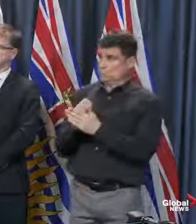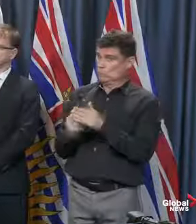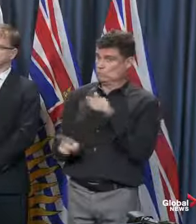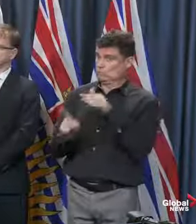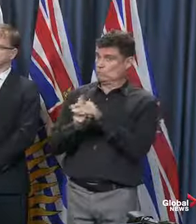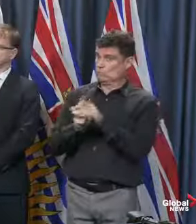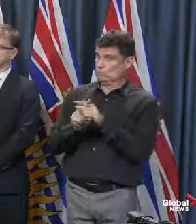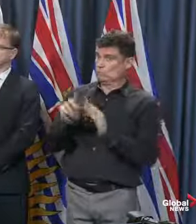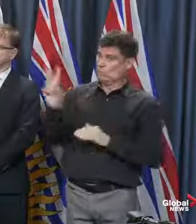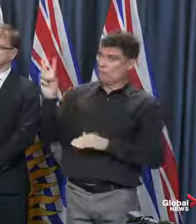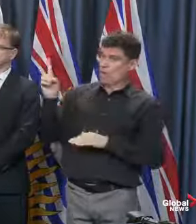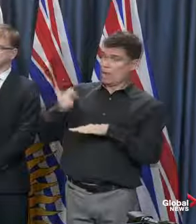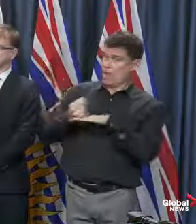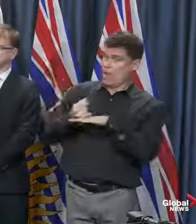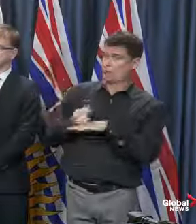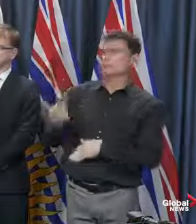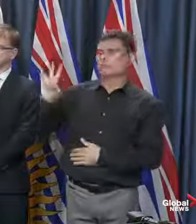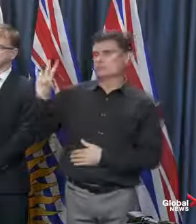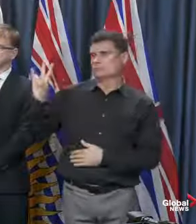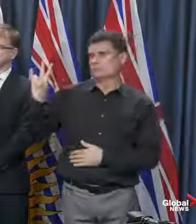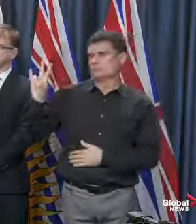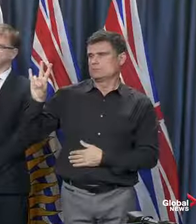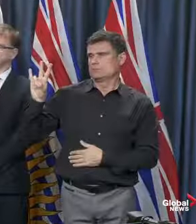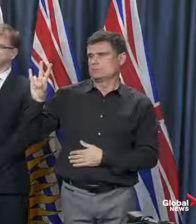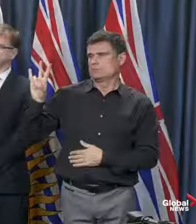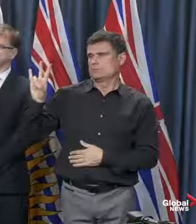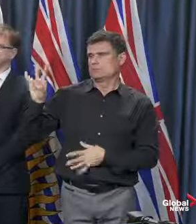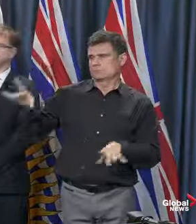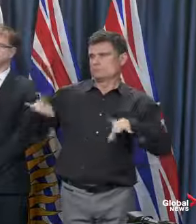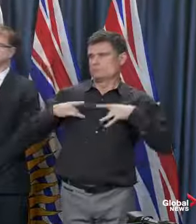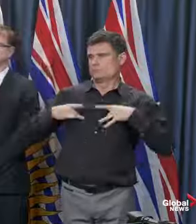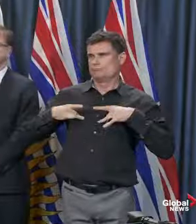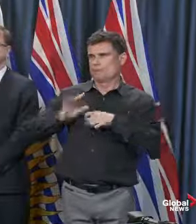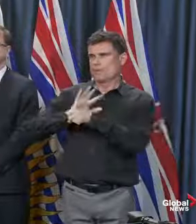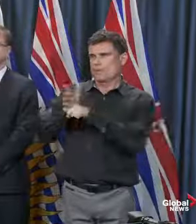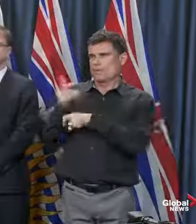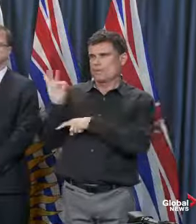Health, and they're in various areas in Island Health.